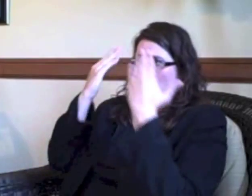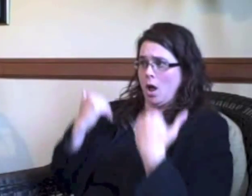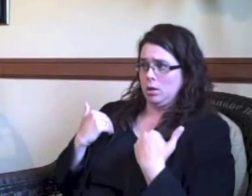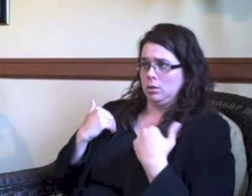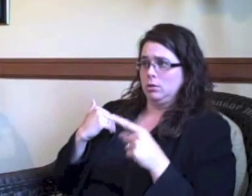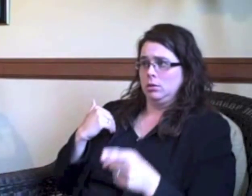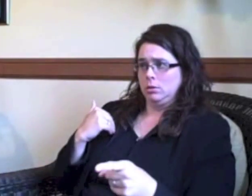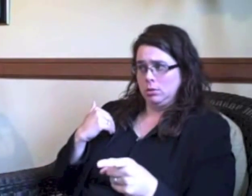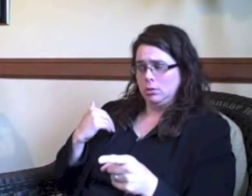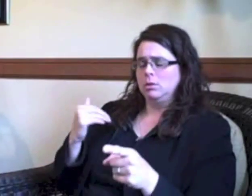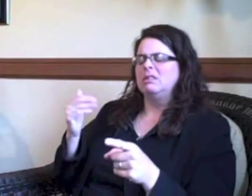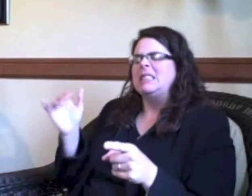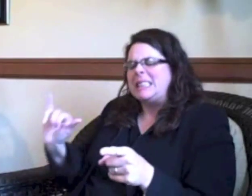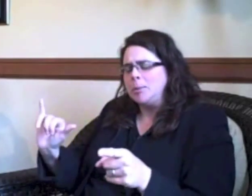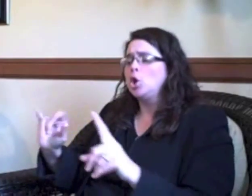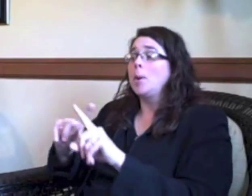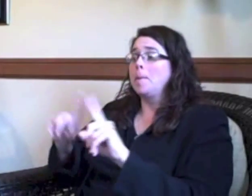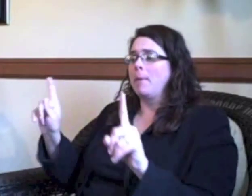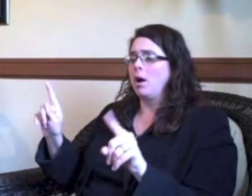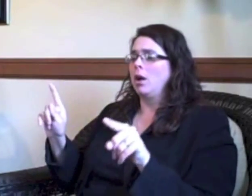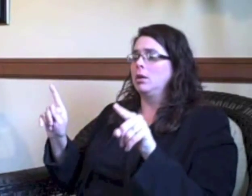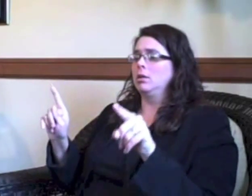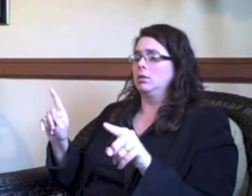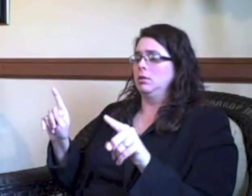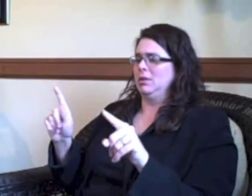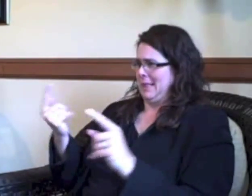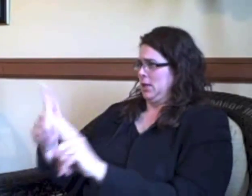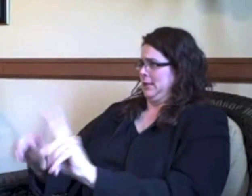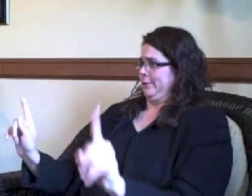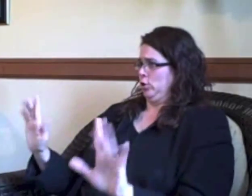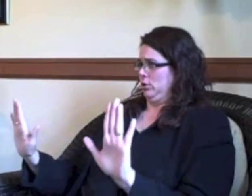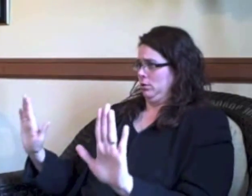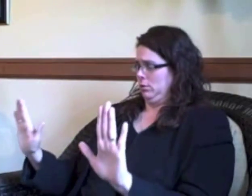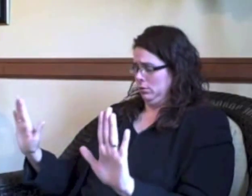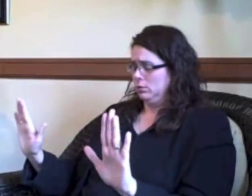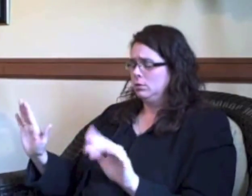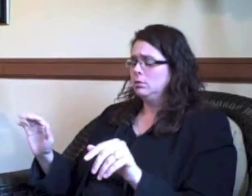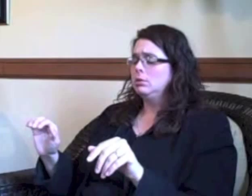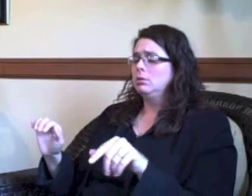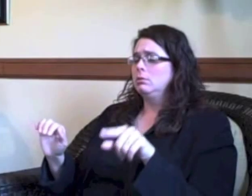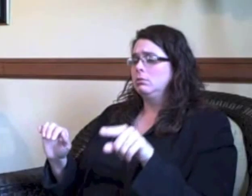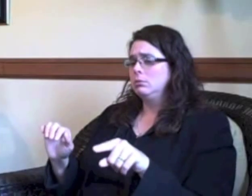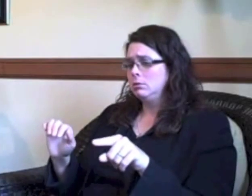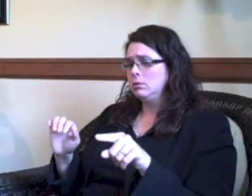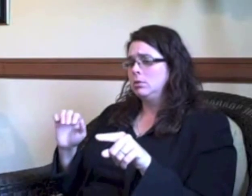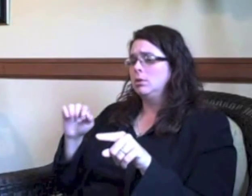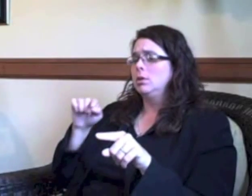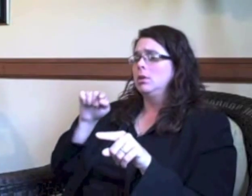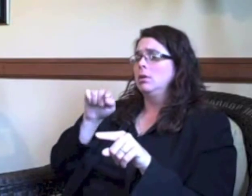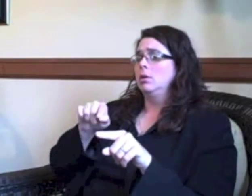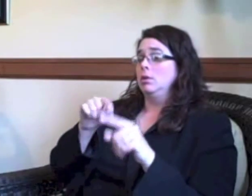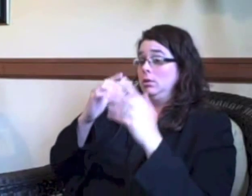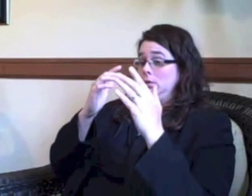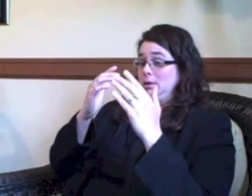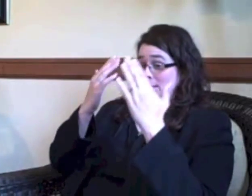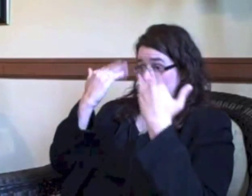person who is similar to a nun, but yet different in some ways.